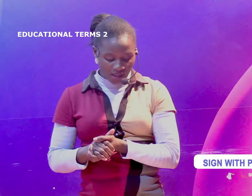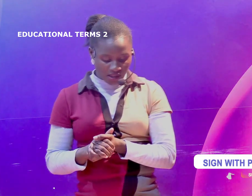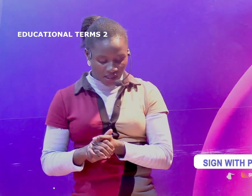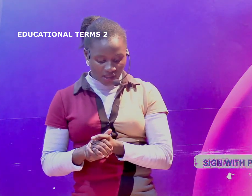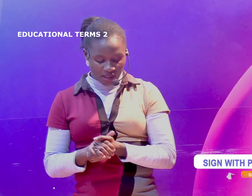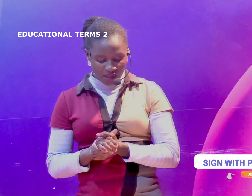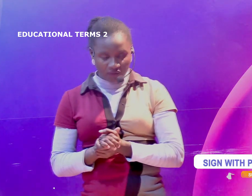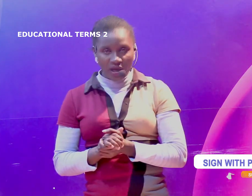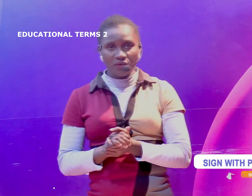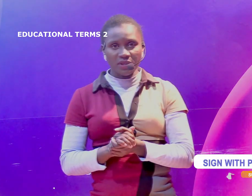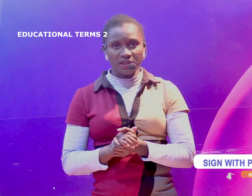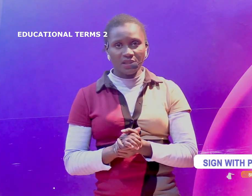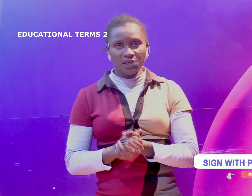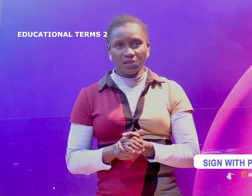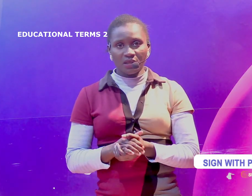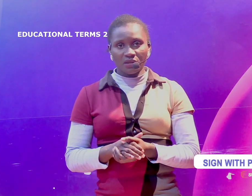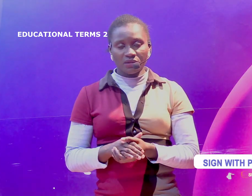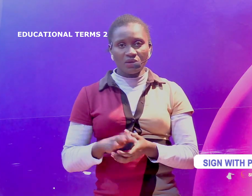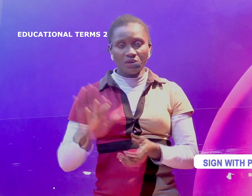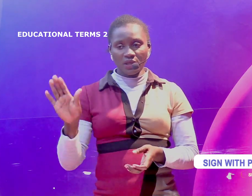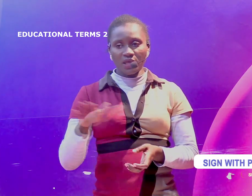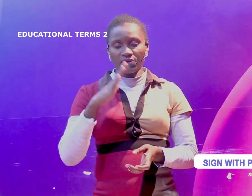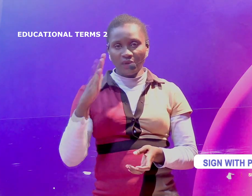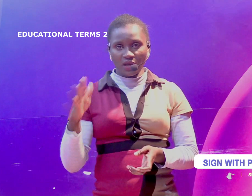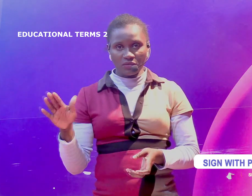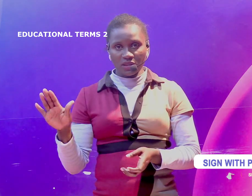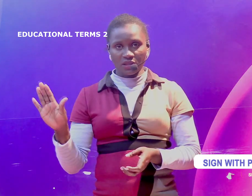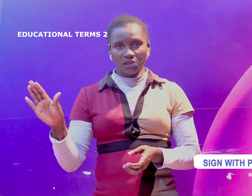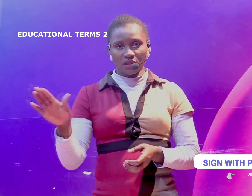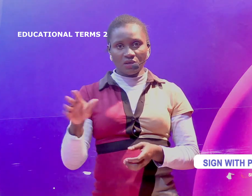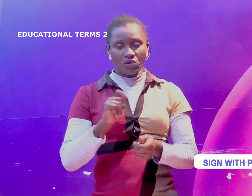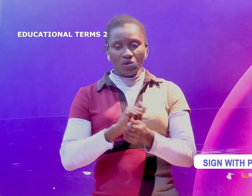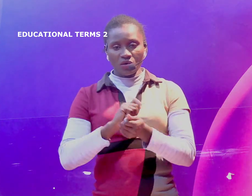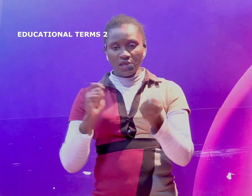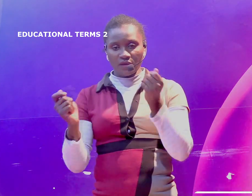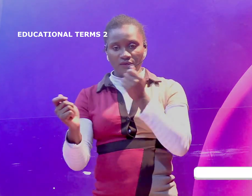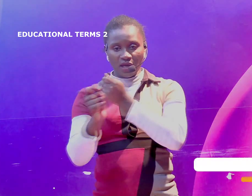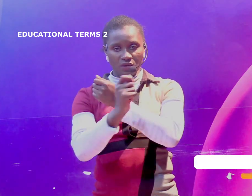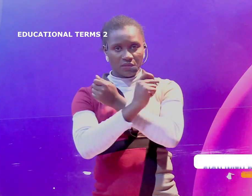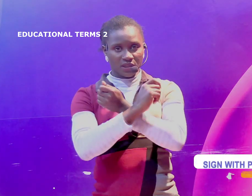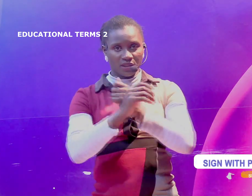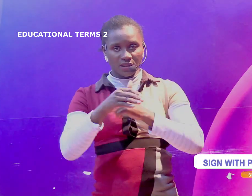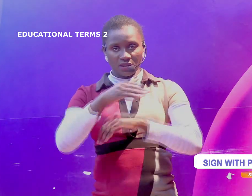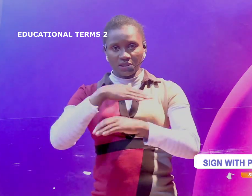then environment. So environment, or environment, the